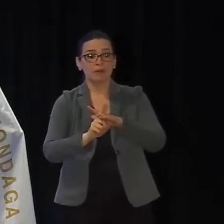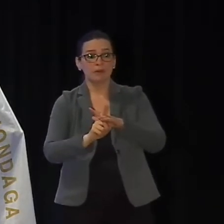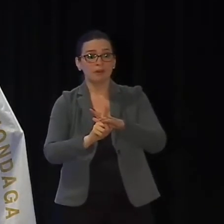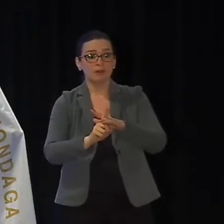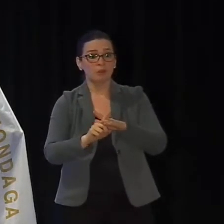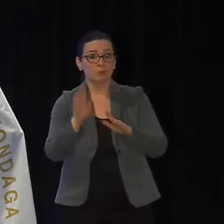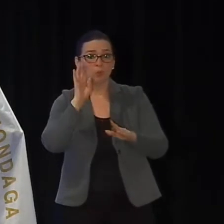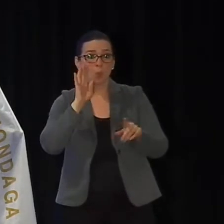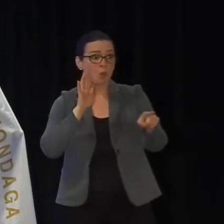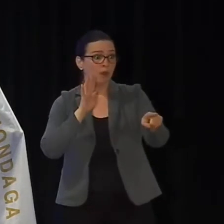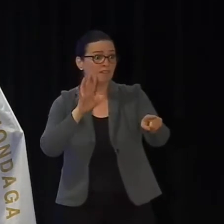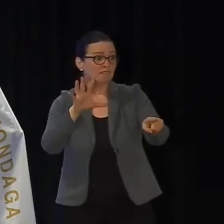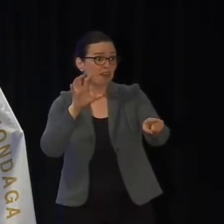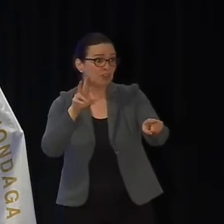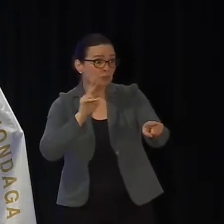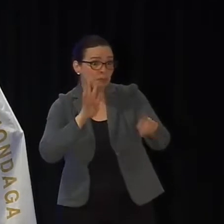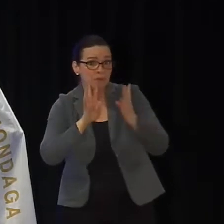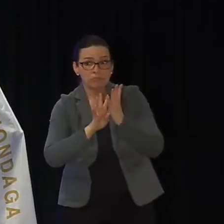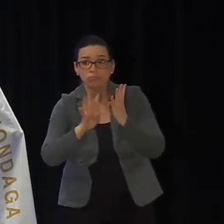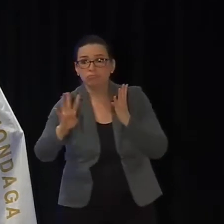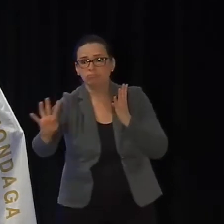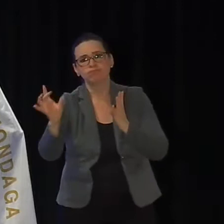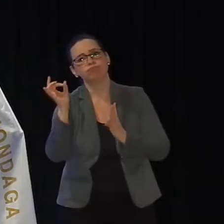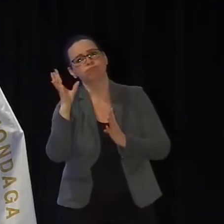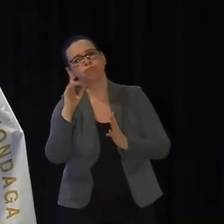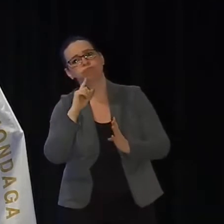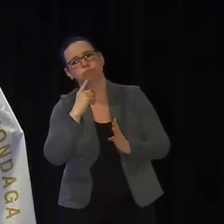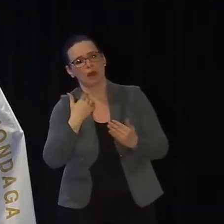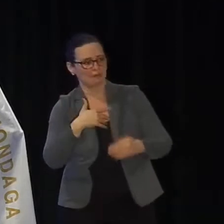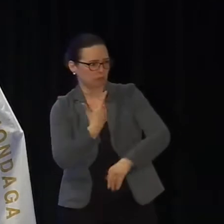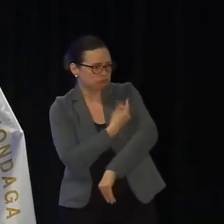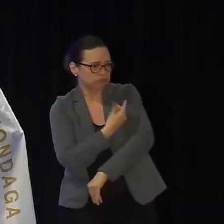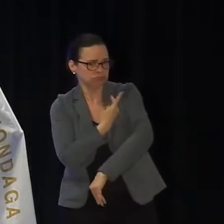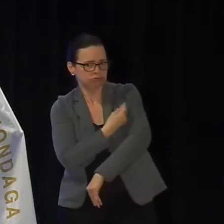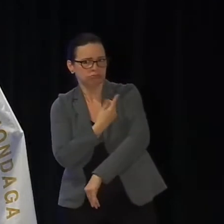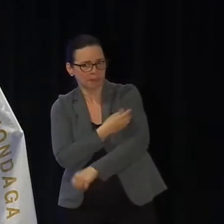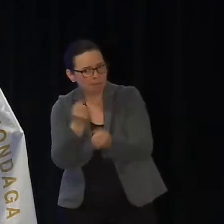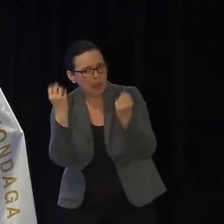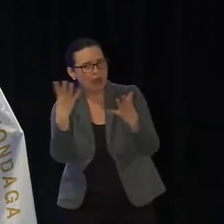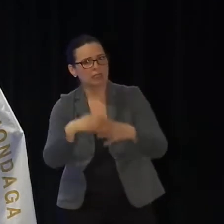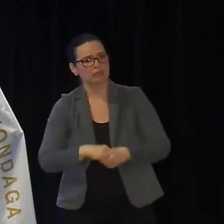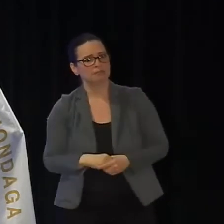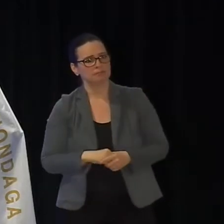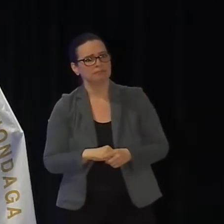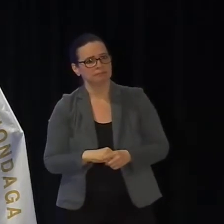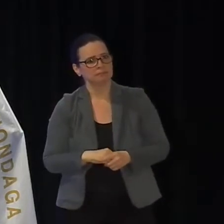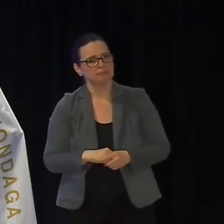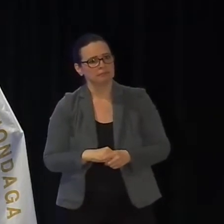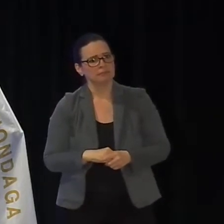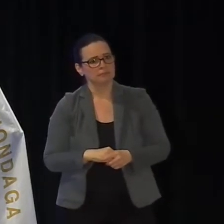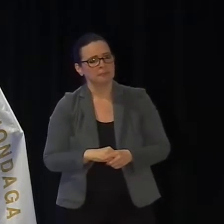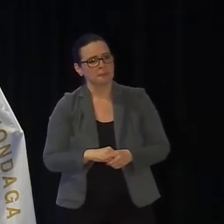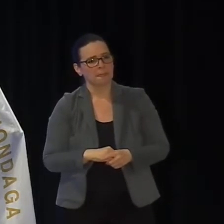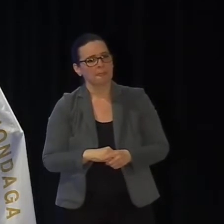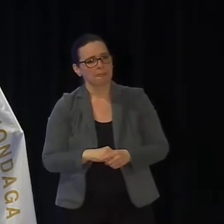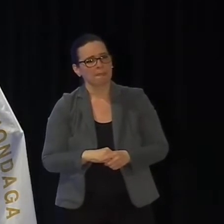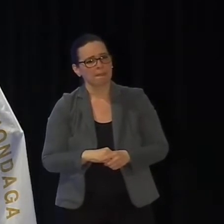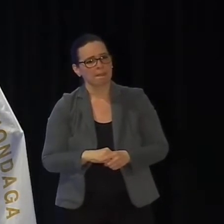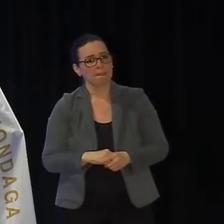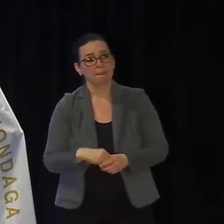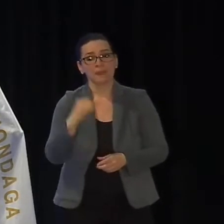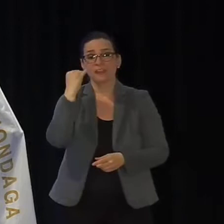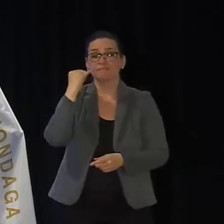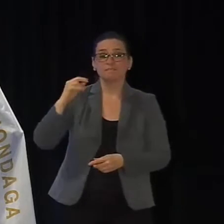You can't spread yourself too thin when you have second shots. So when we have big second shot days, we'll always do clinics at the on-center. When we have